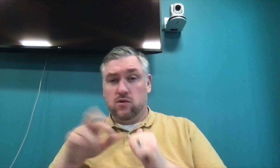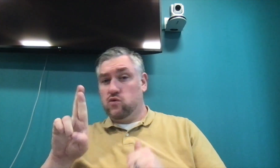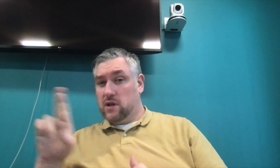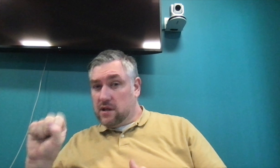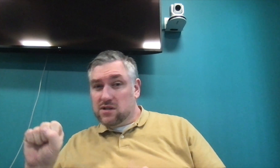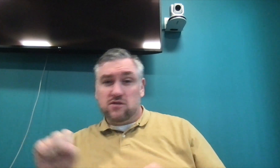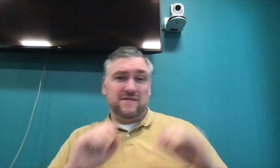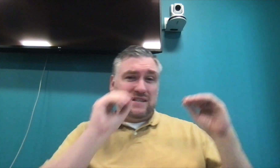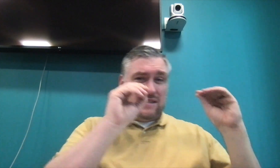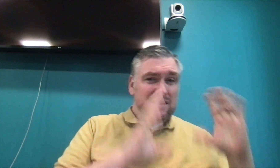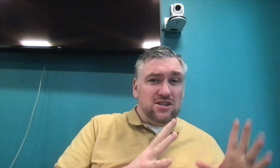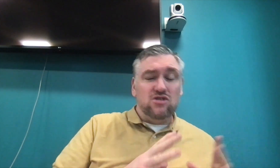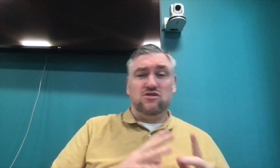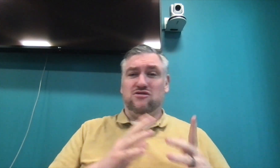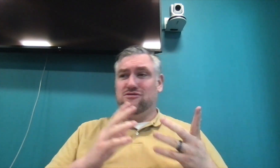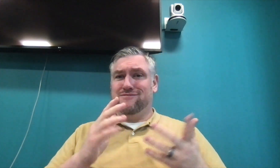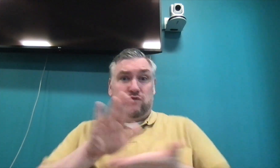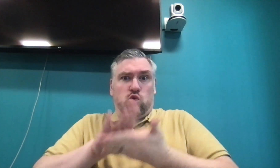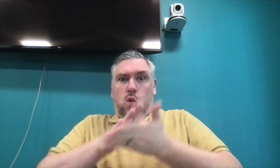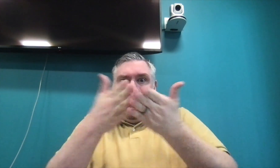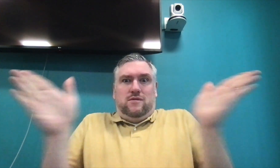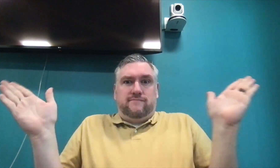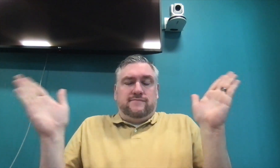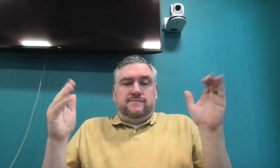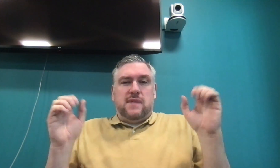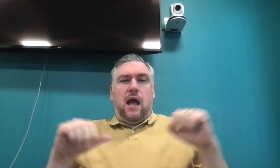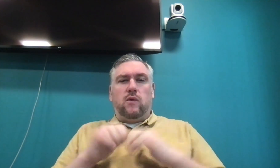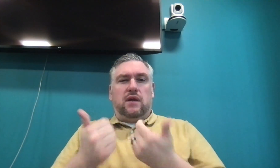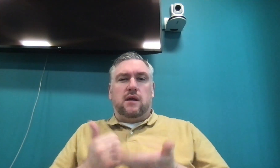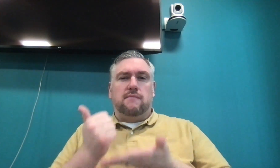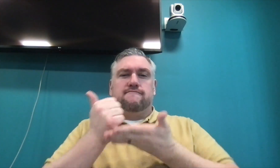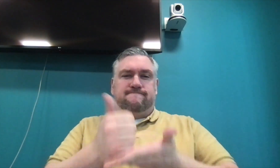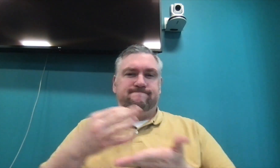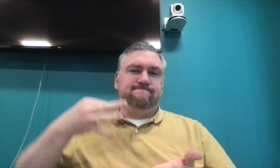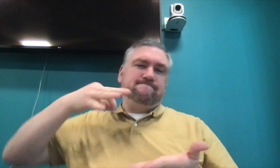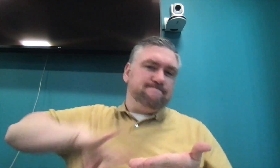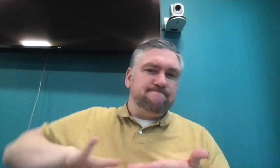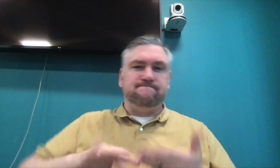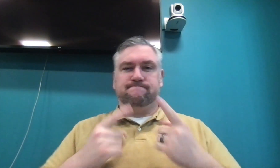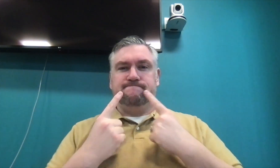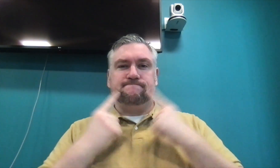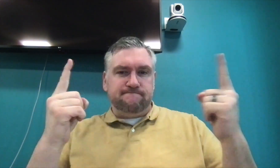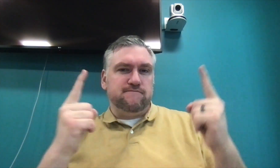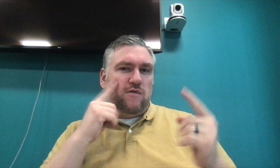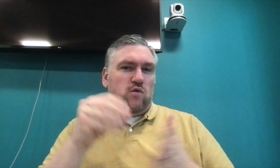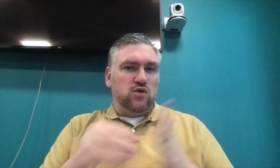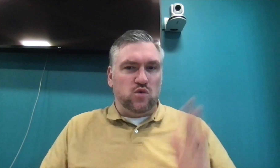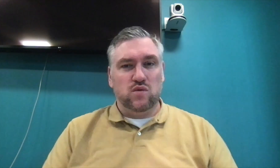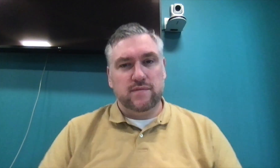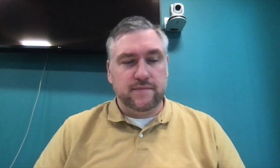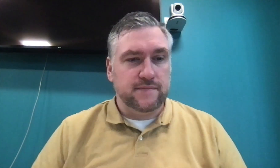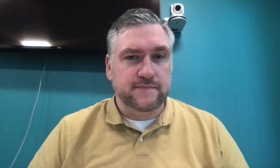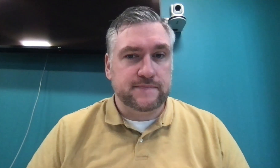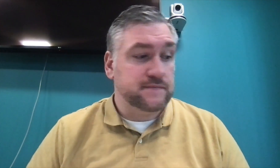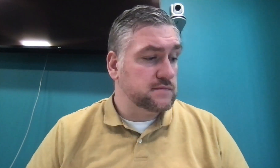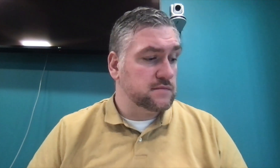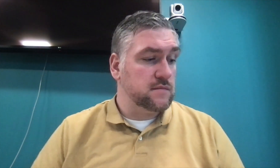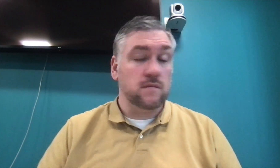a single individual. And that related services and teachers can work together to make the student